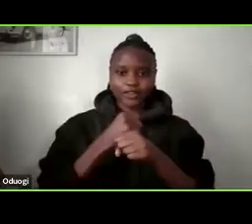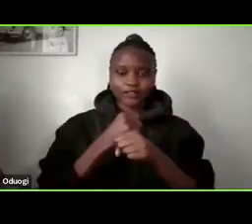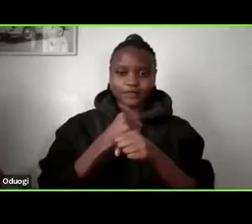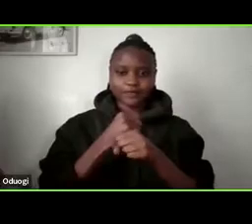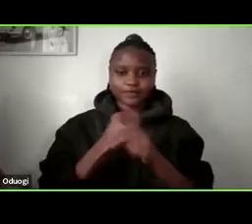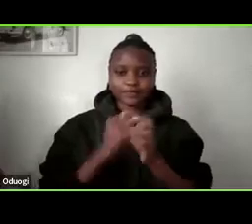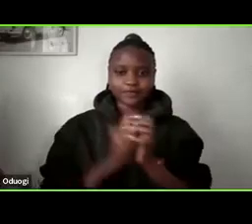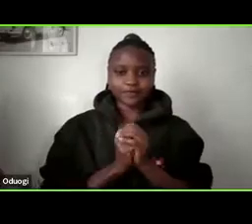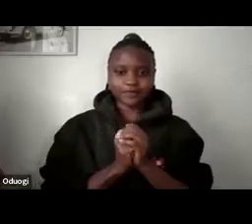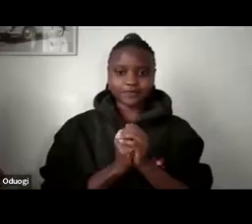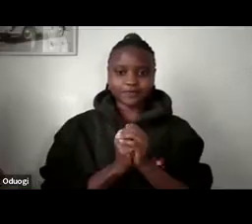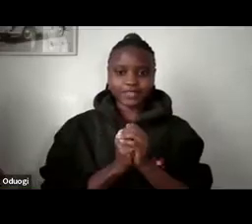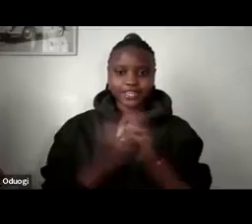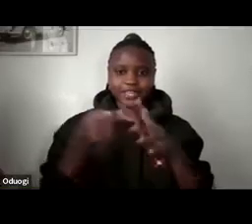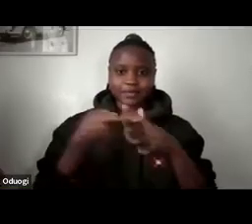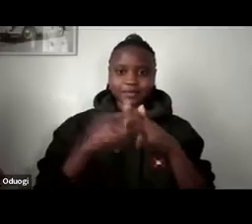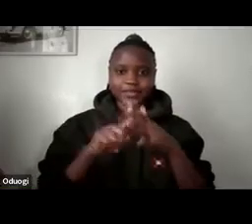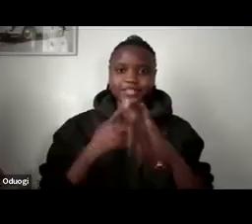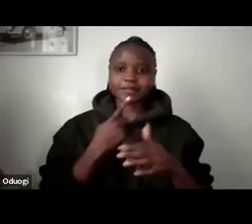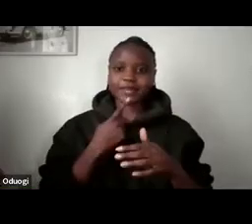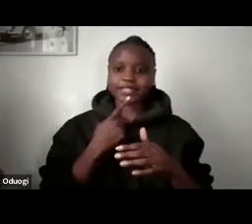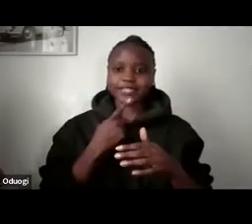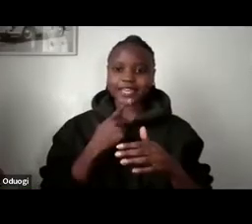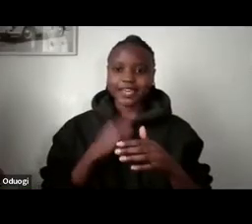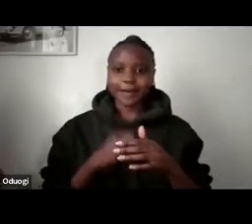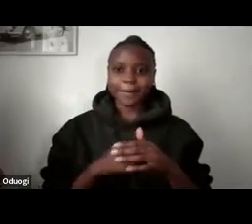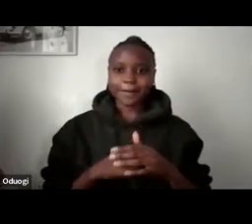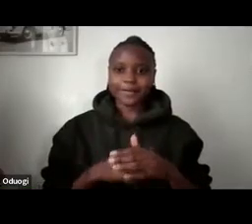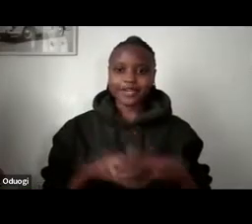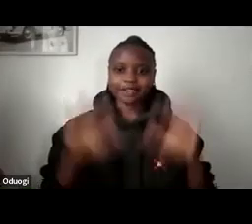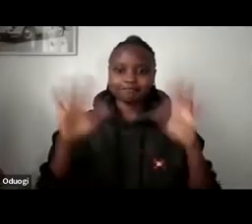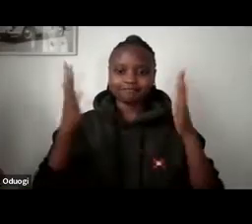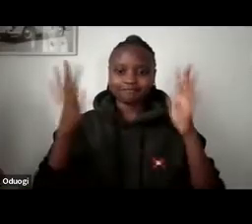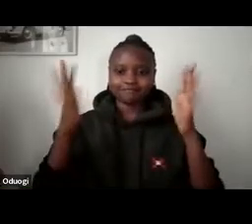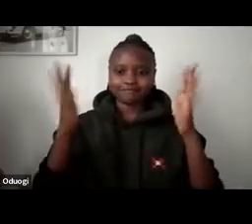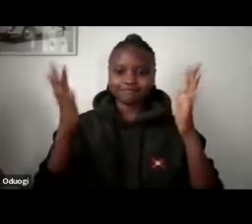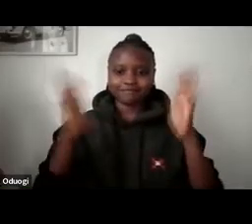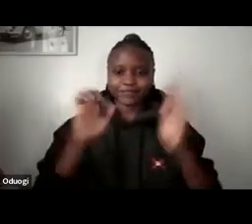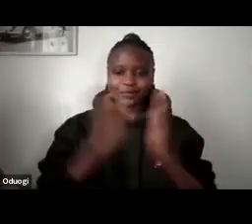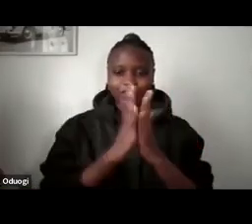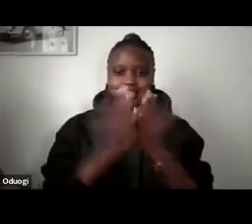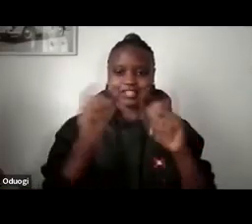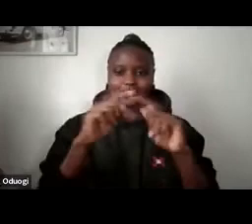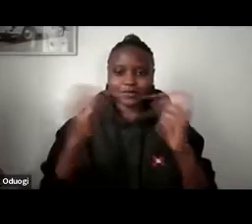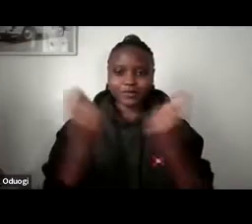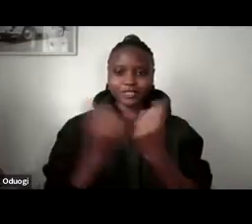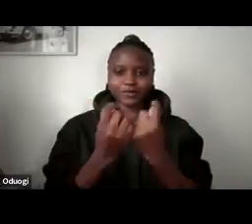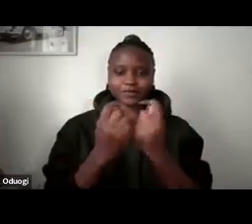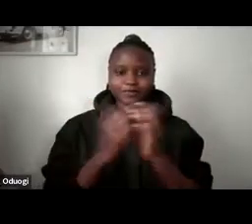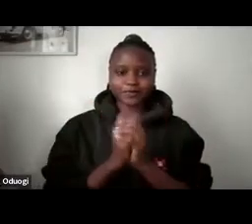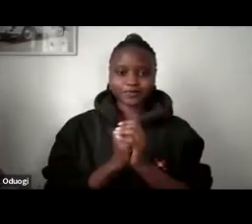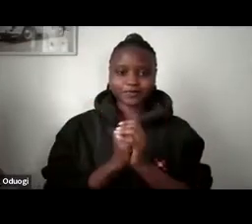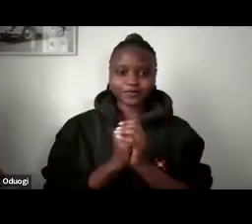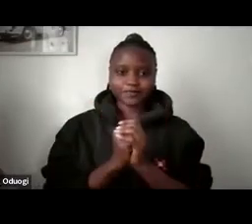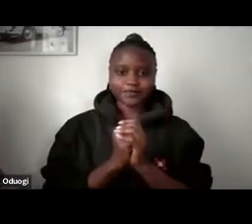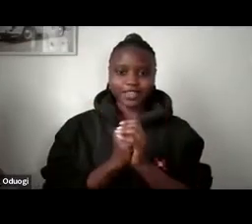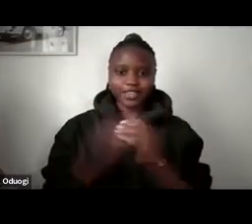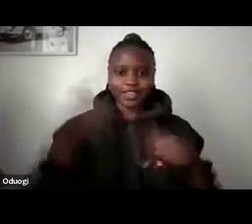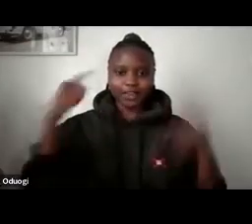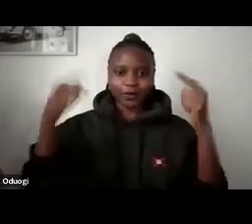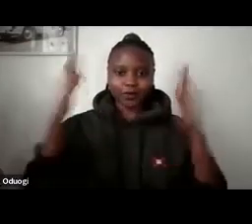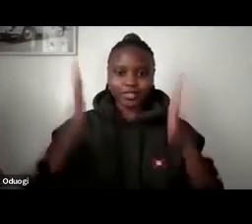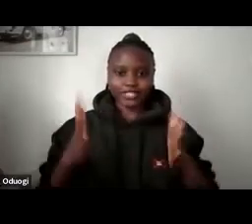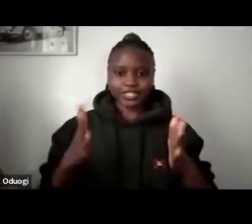Let me begin by saying a big congratulations to the Ikitabu team and the competitors, people who took part